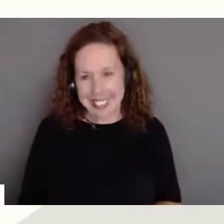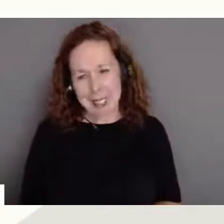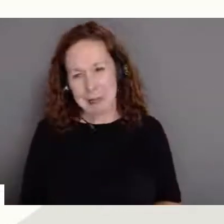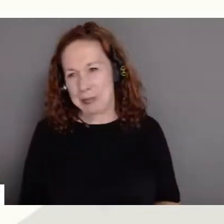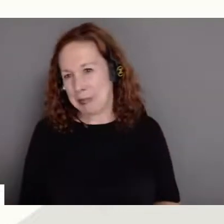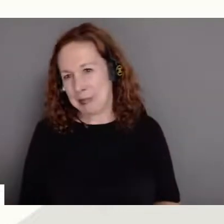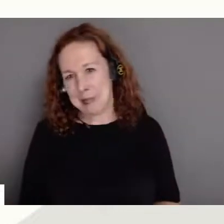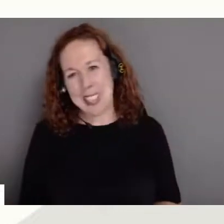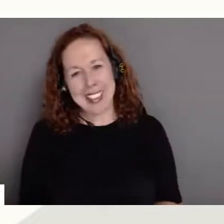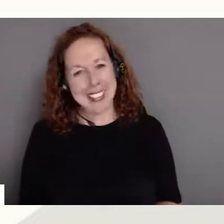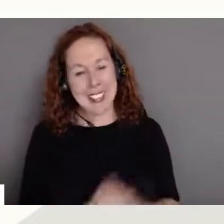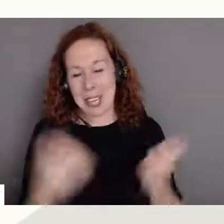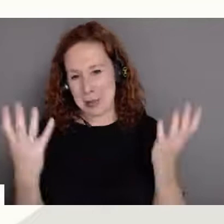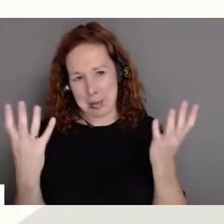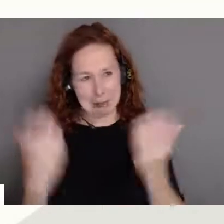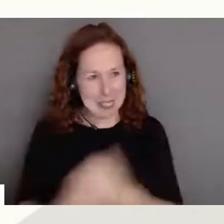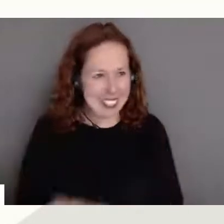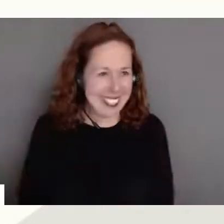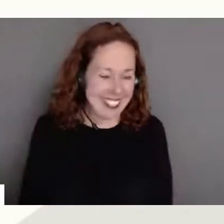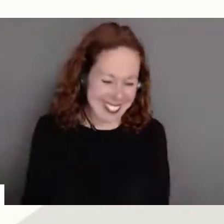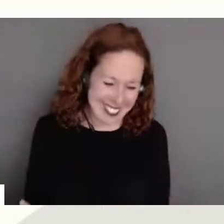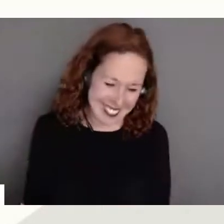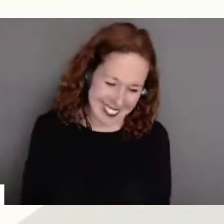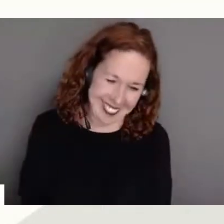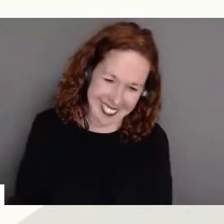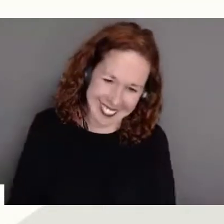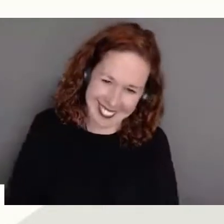nothing." Anyway,